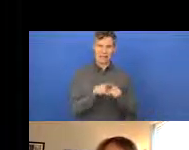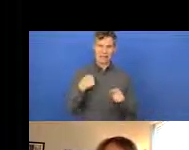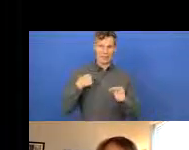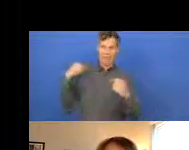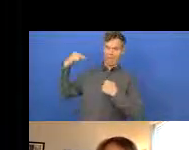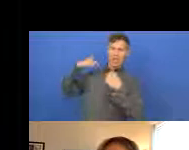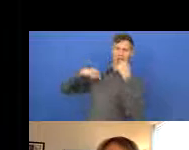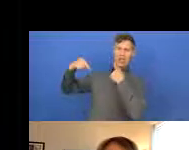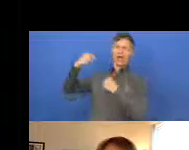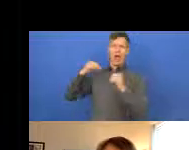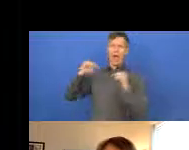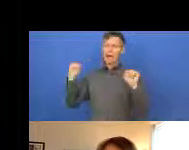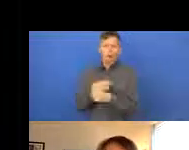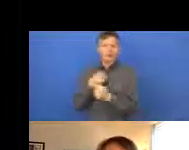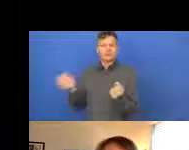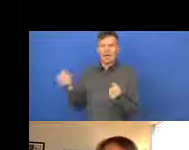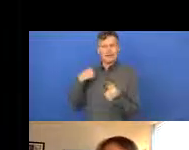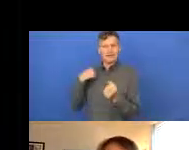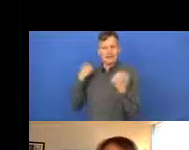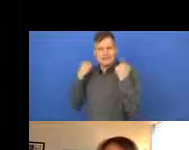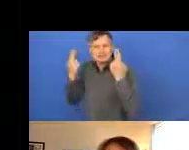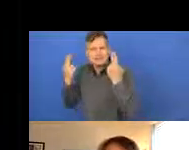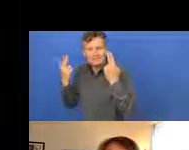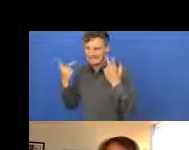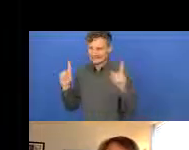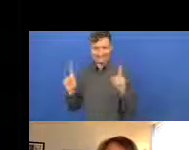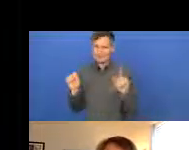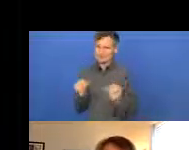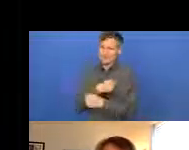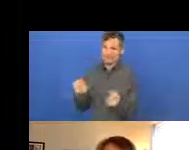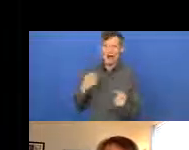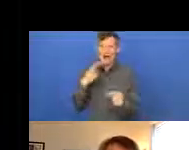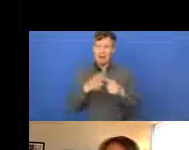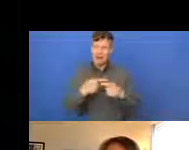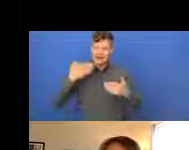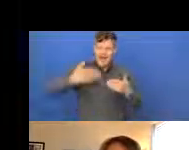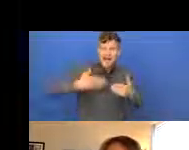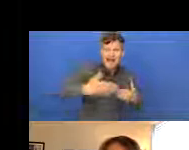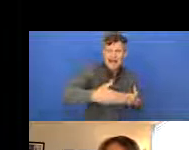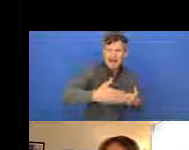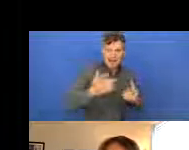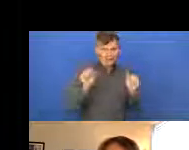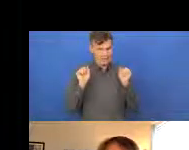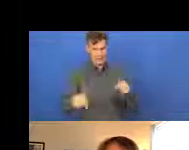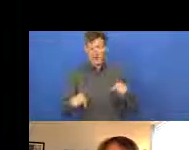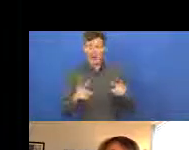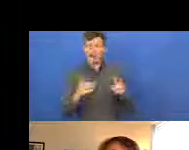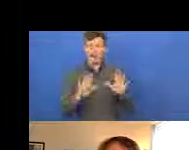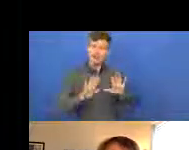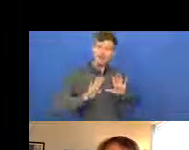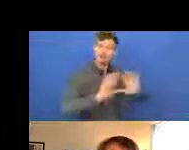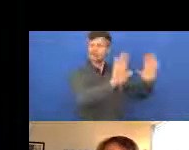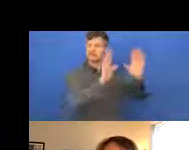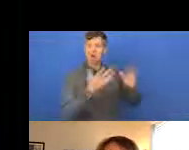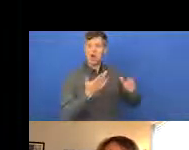herself. The unwanted behavior can be physical, which includes hitting, kicking, the destruction of property. It could also be